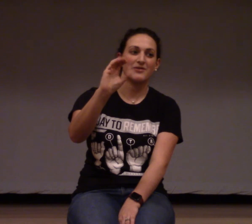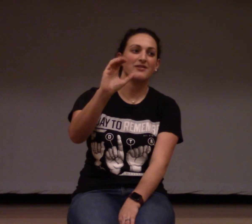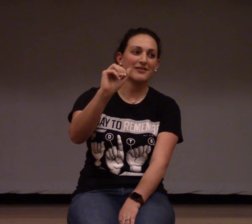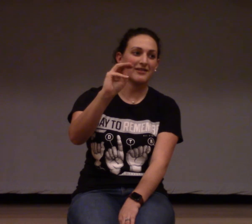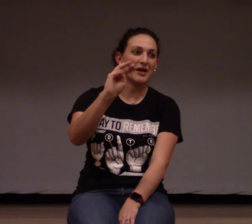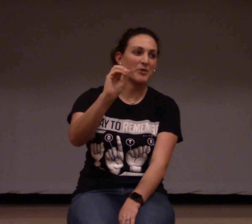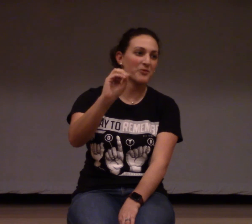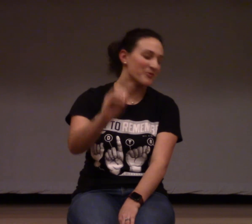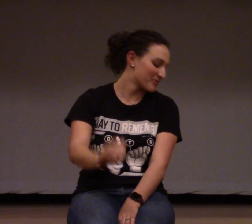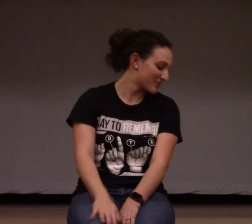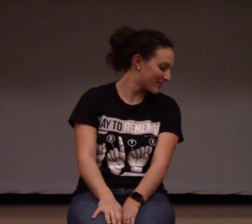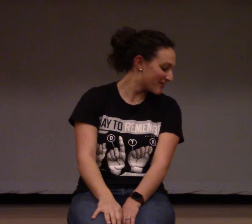Camo.